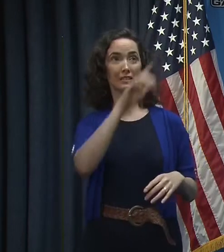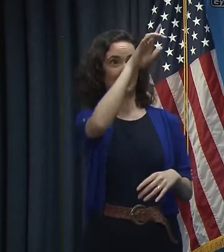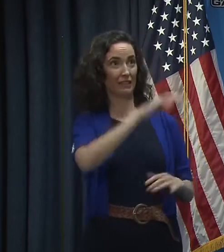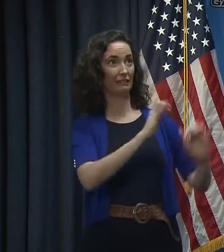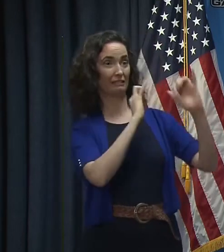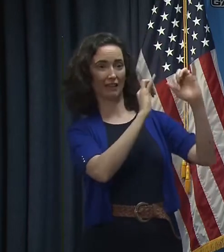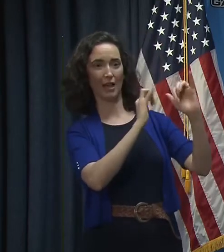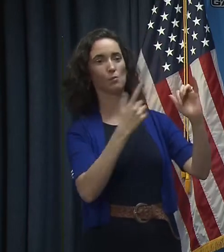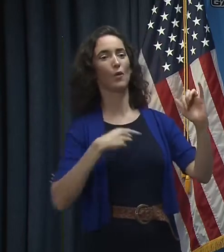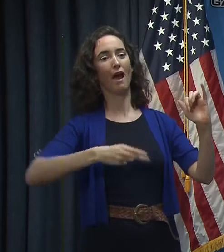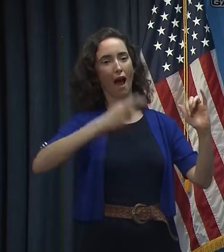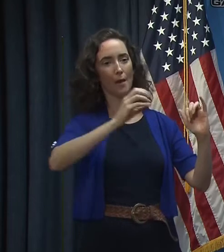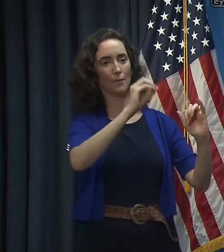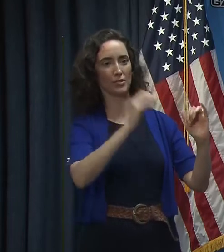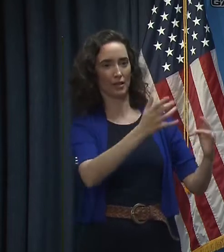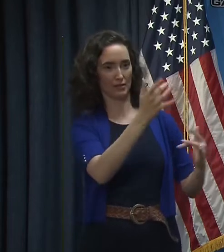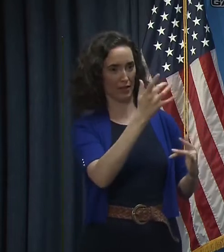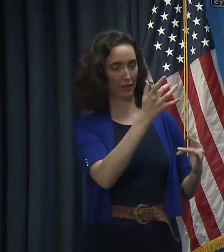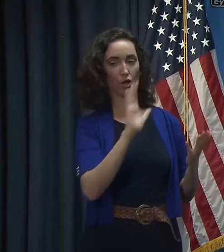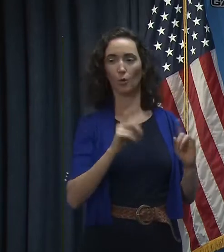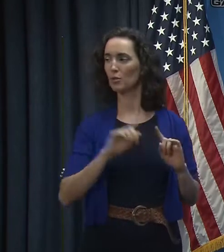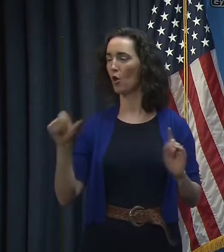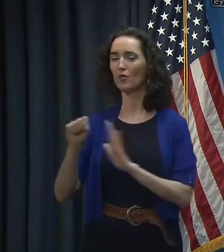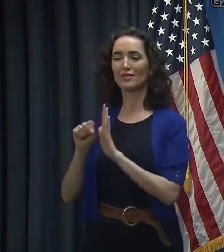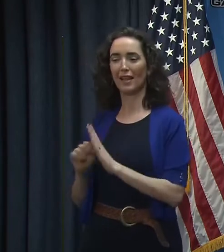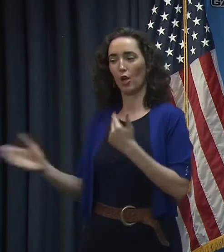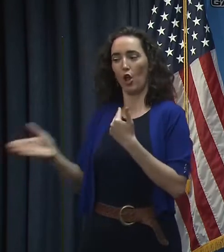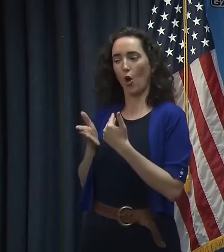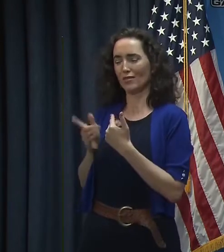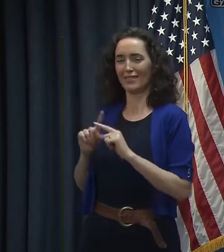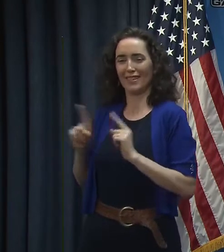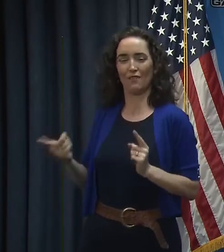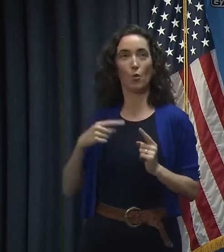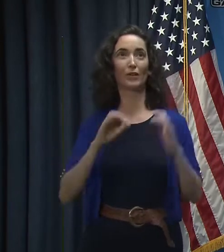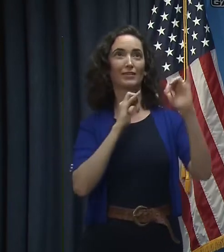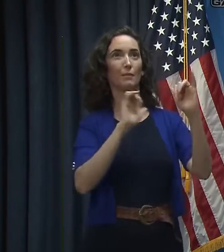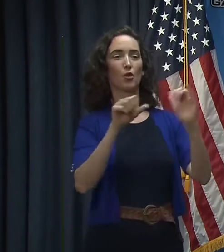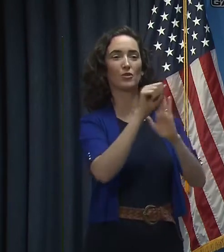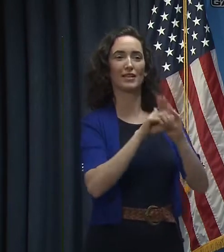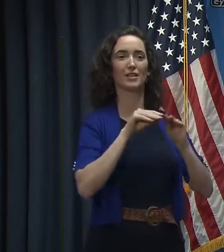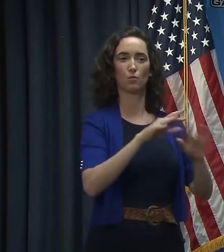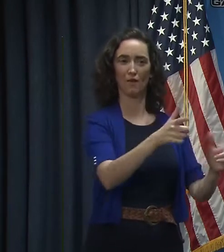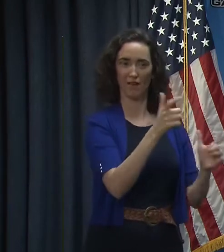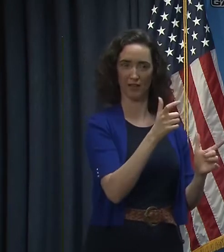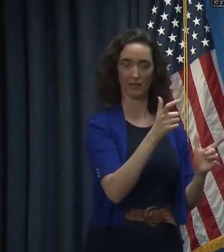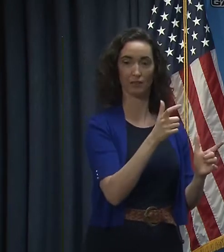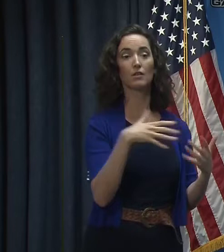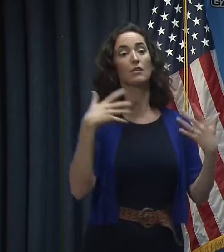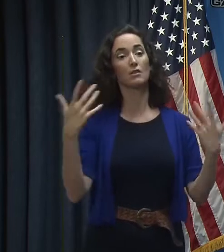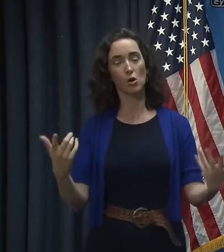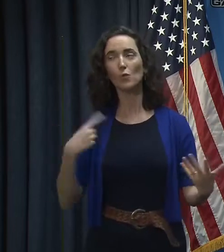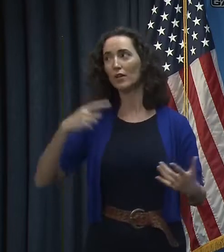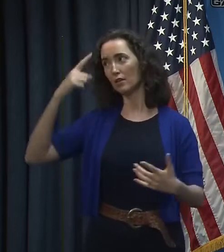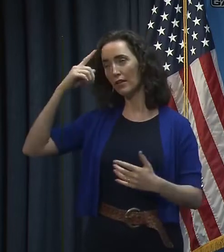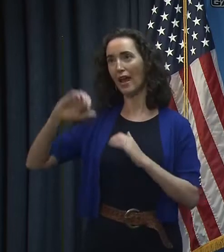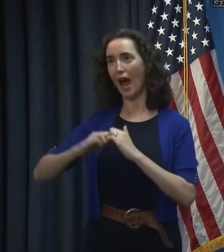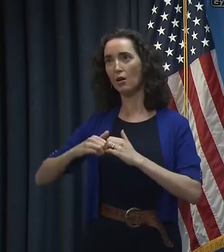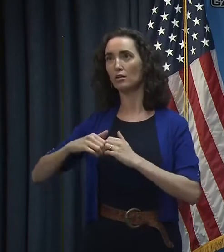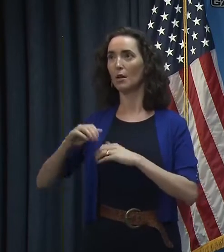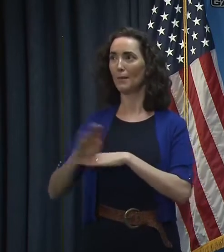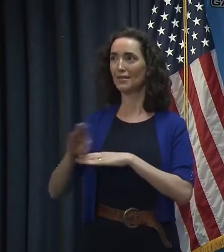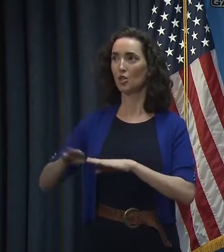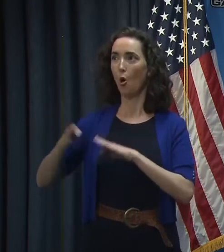And I believe that we have to be smart in reopening our economy, because if we move too quickly, that won't be good for public health or for the